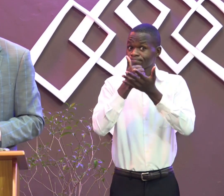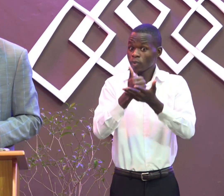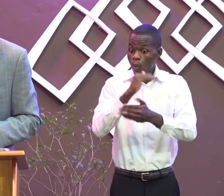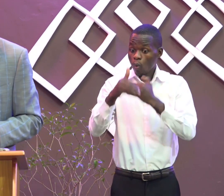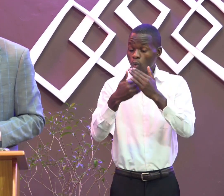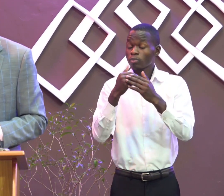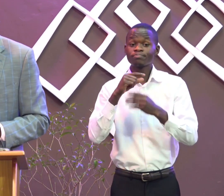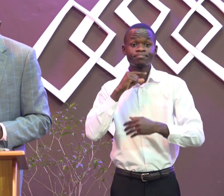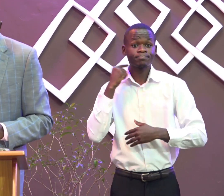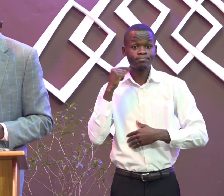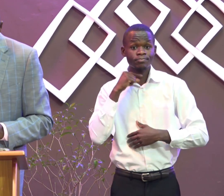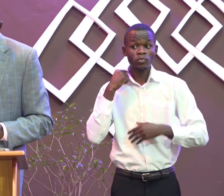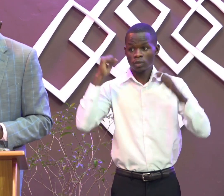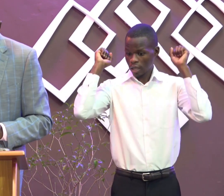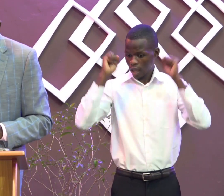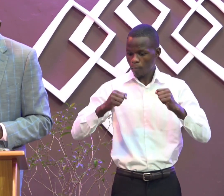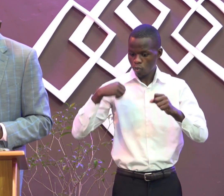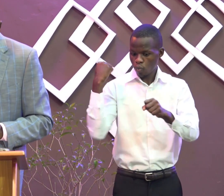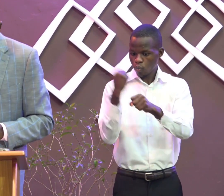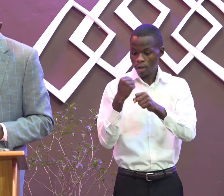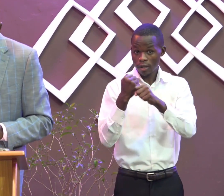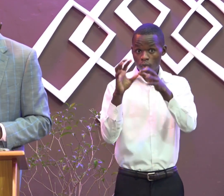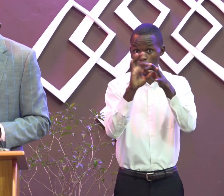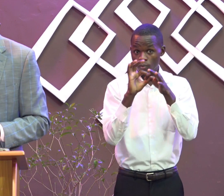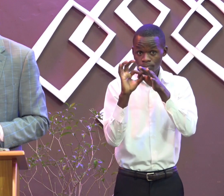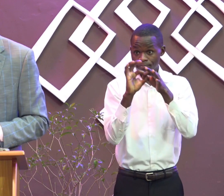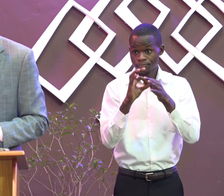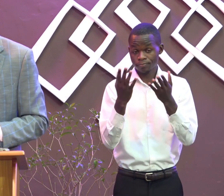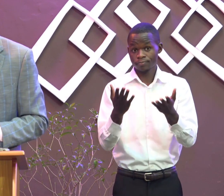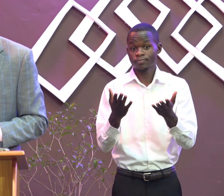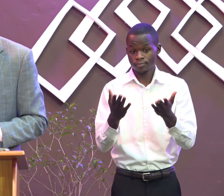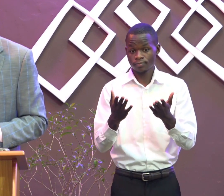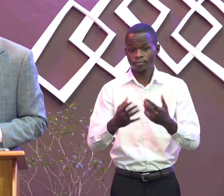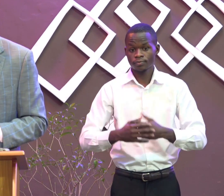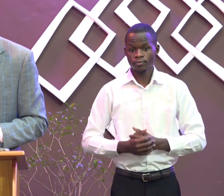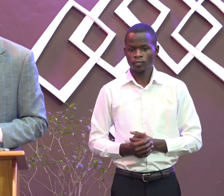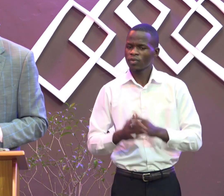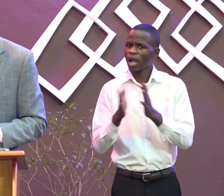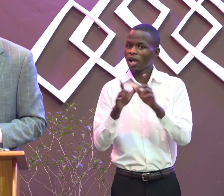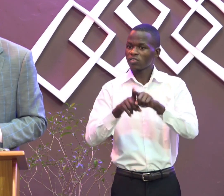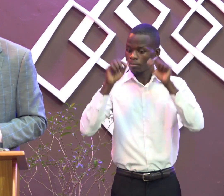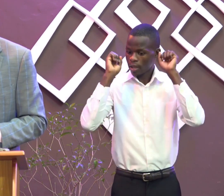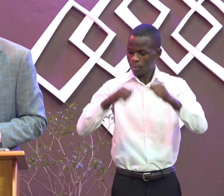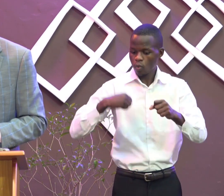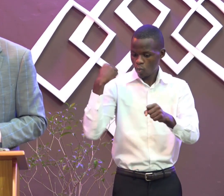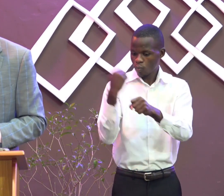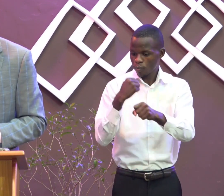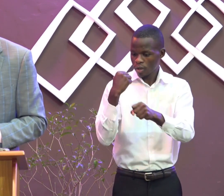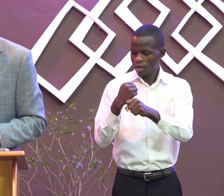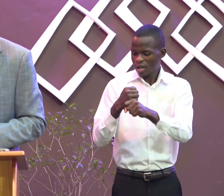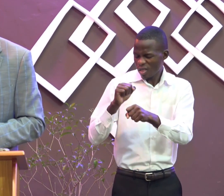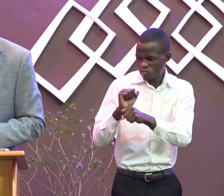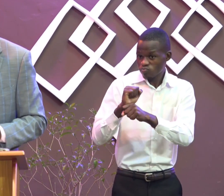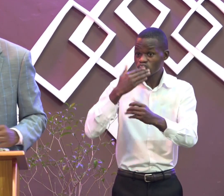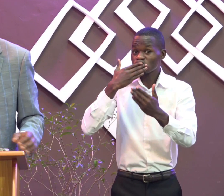the apostles okusobola okutambulira awamu, to be able to walk together, n'okusobola okukola omulimu mu bulungi,